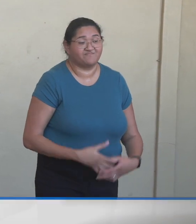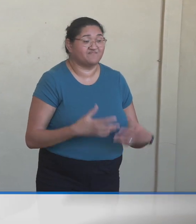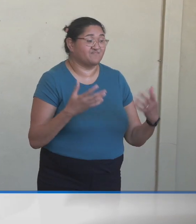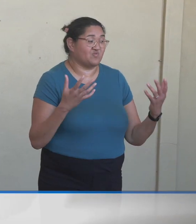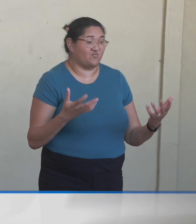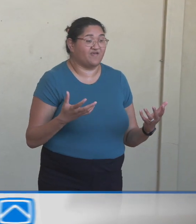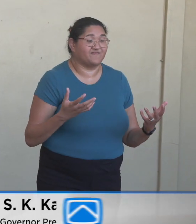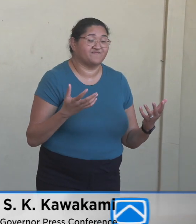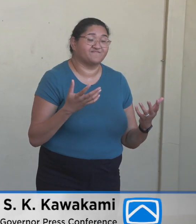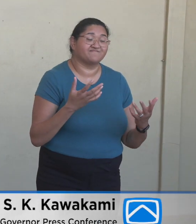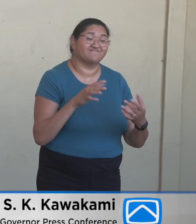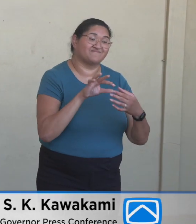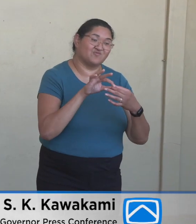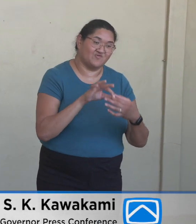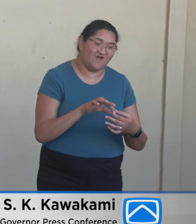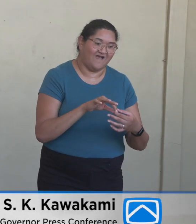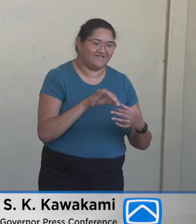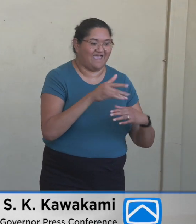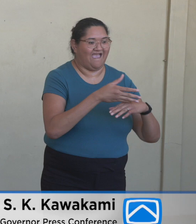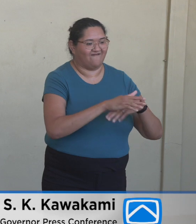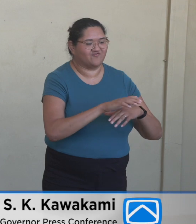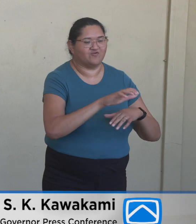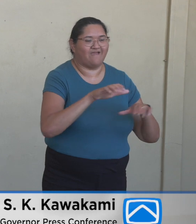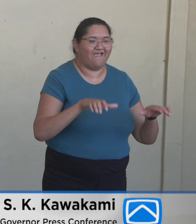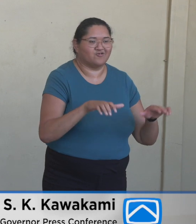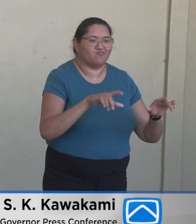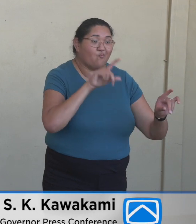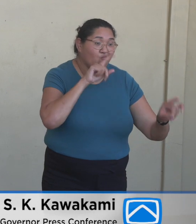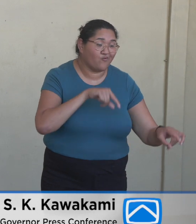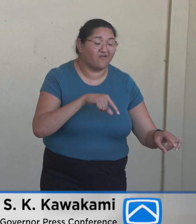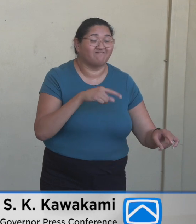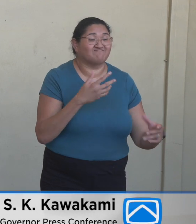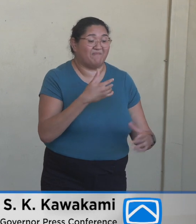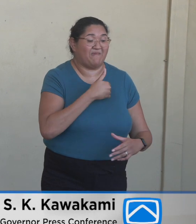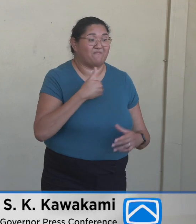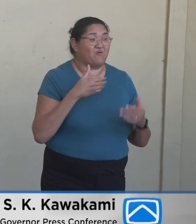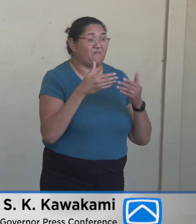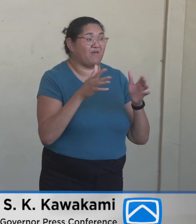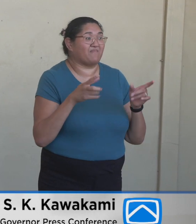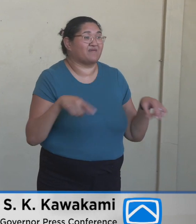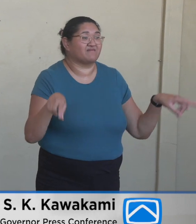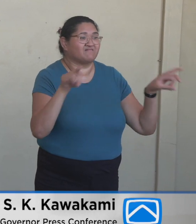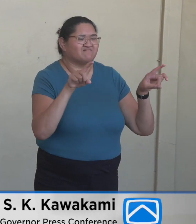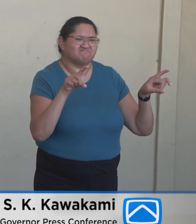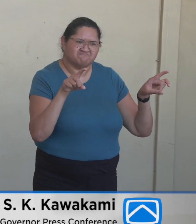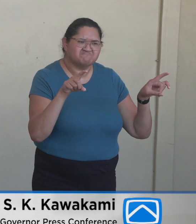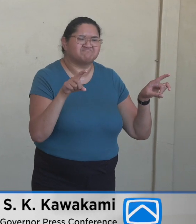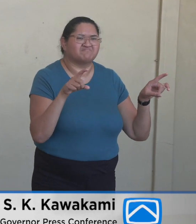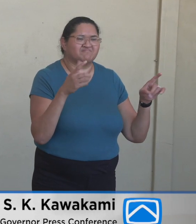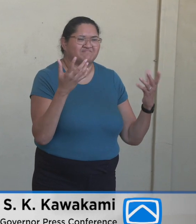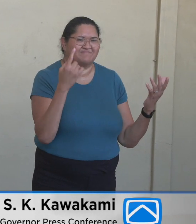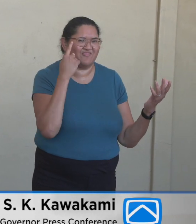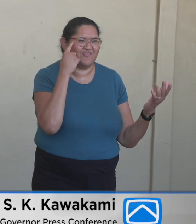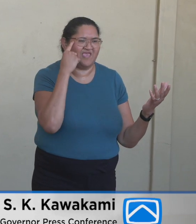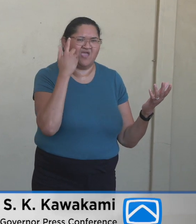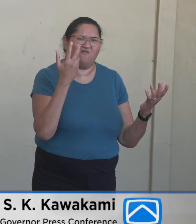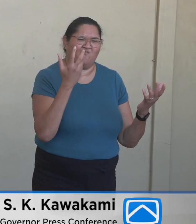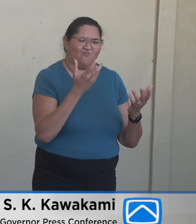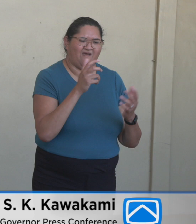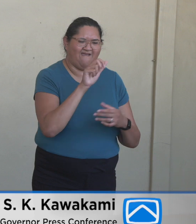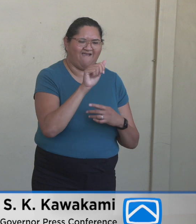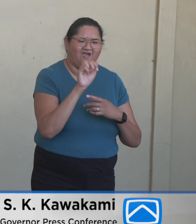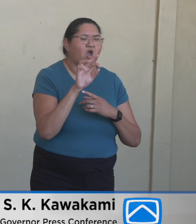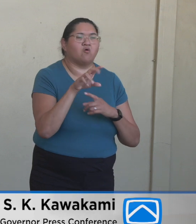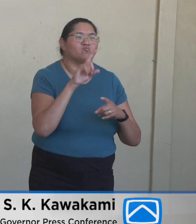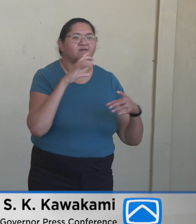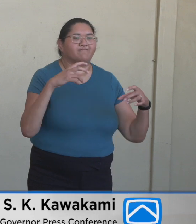Well, in regards to after-action reports, you know, if members of the public are wondering what would an after-action report